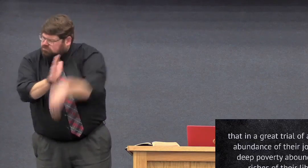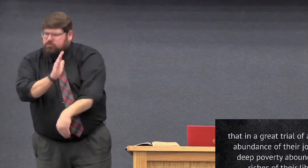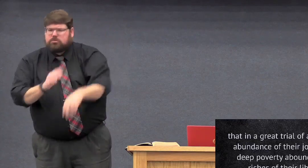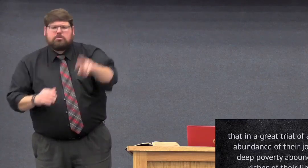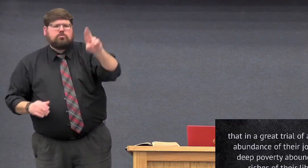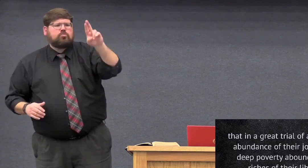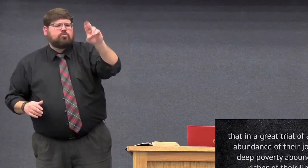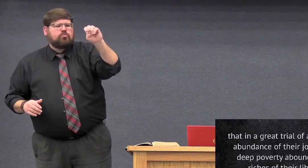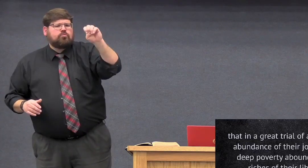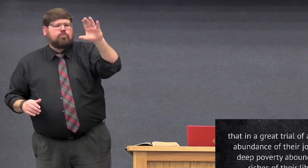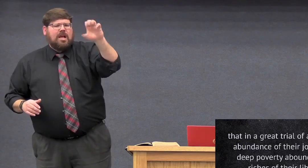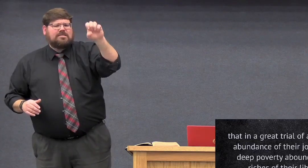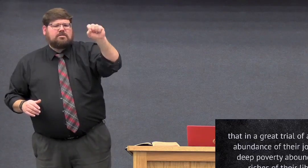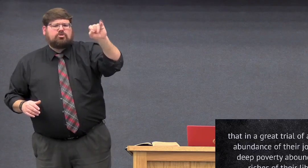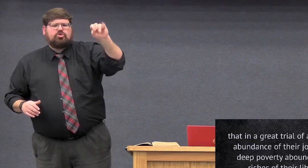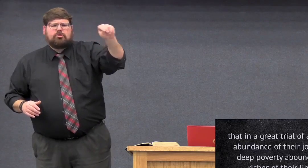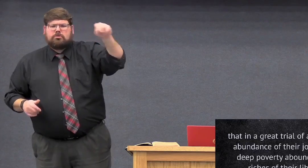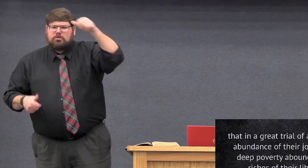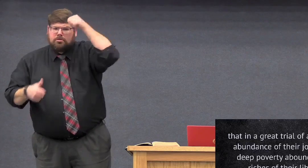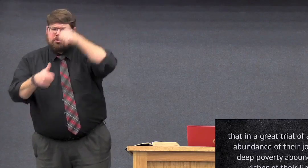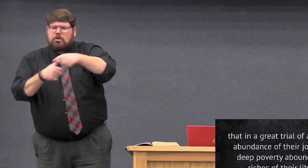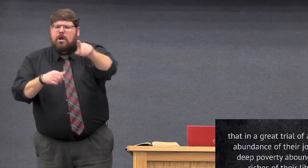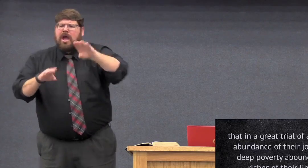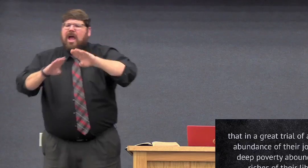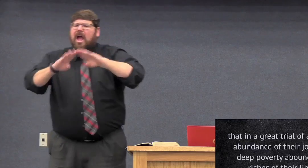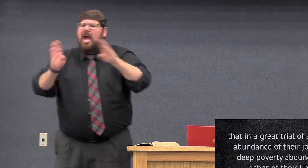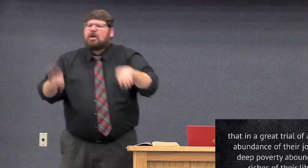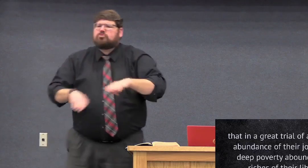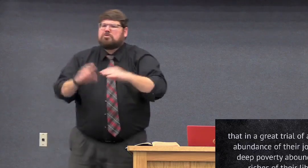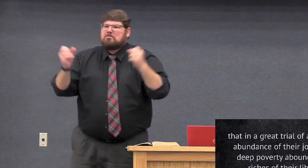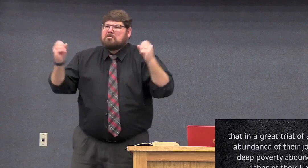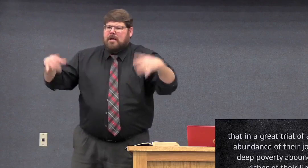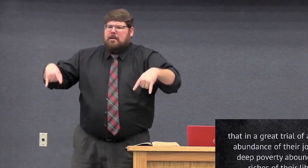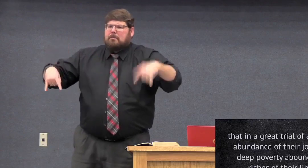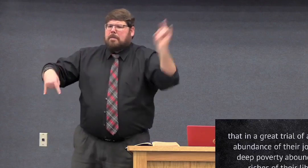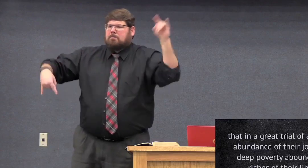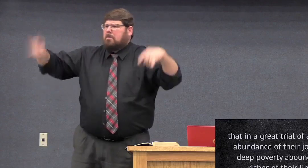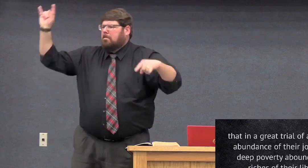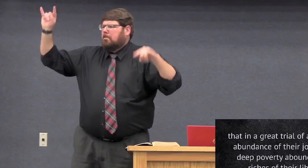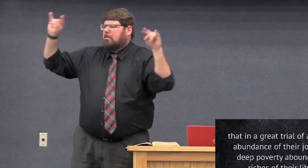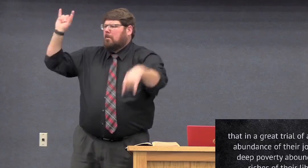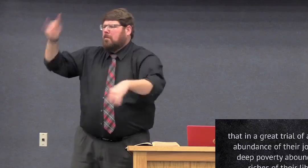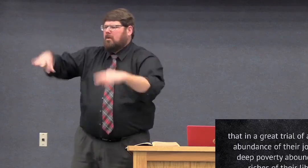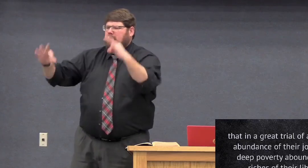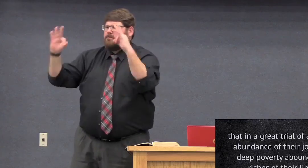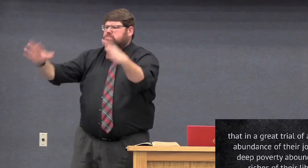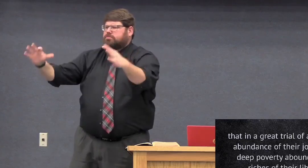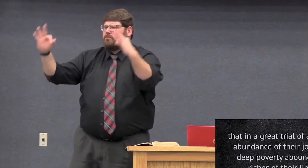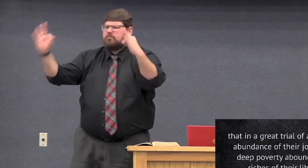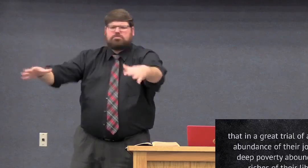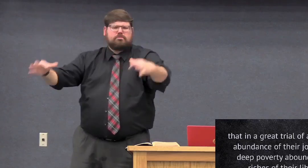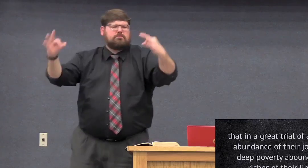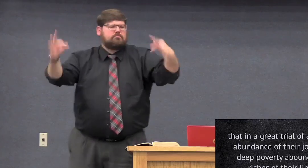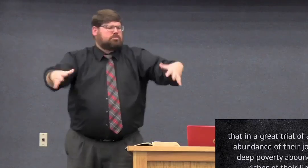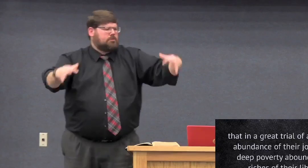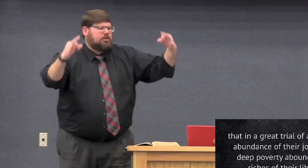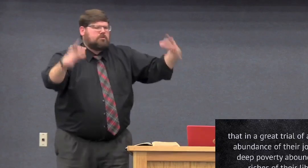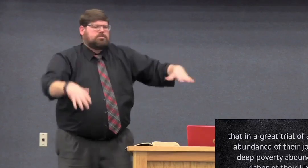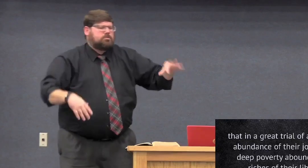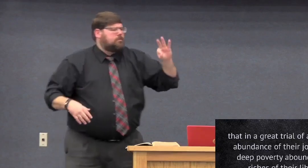there was a great recession, right? We called that a recession. Do you remember that a lot of houses were being sold and